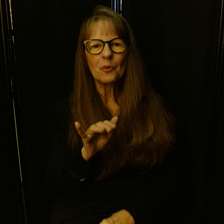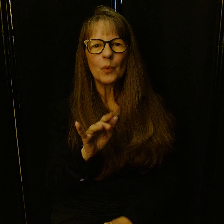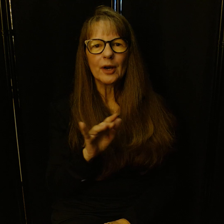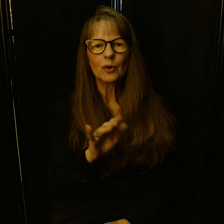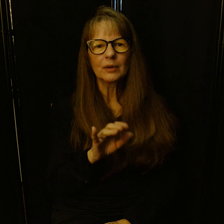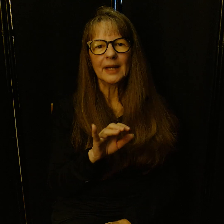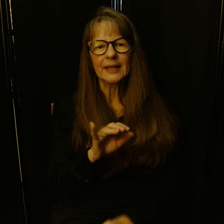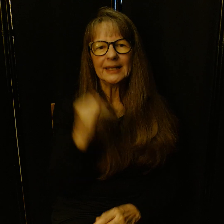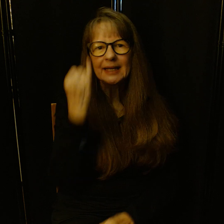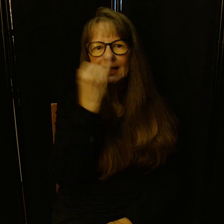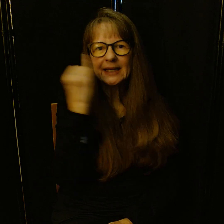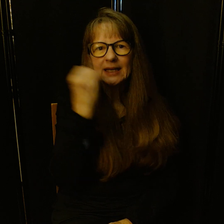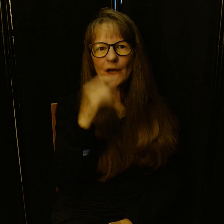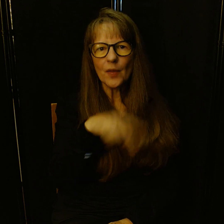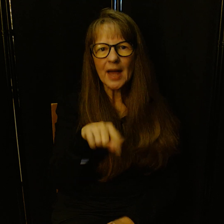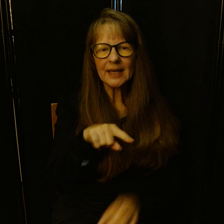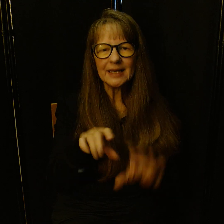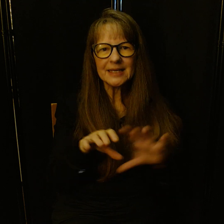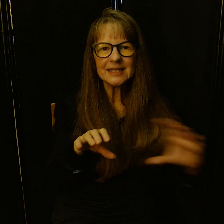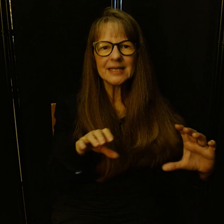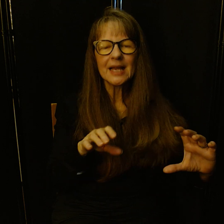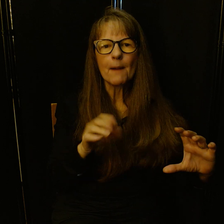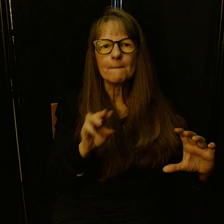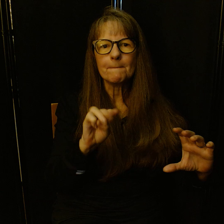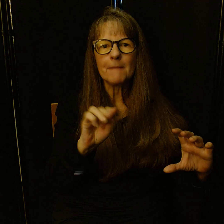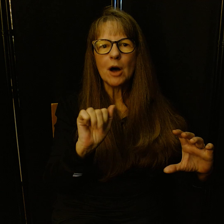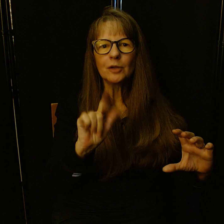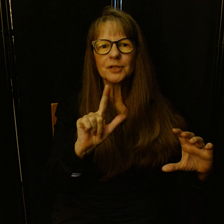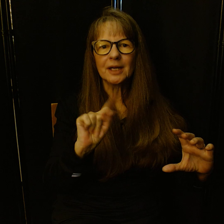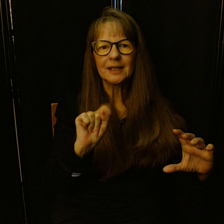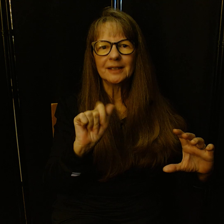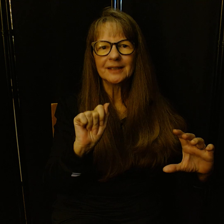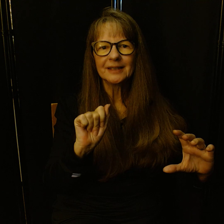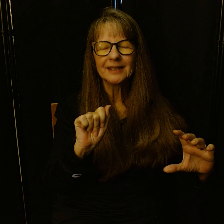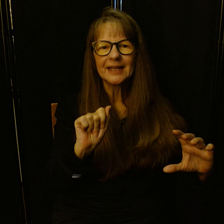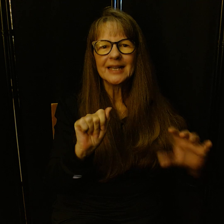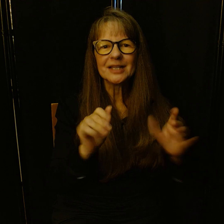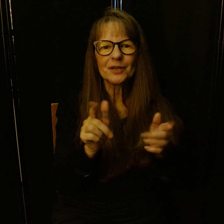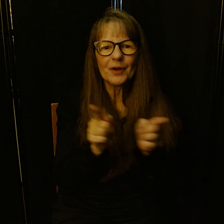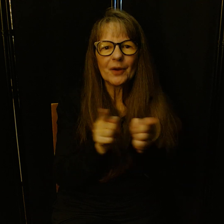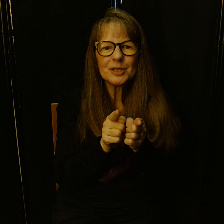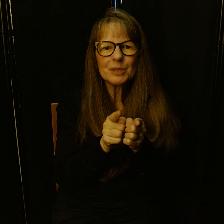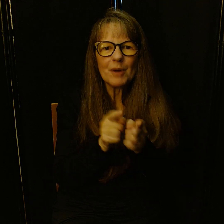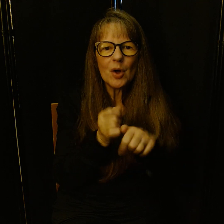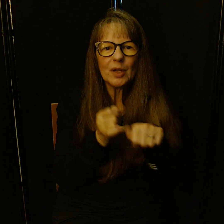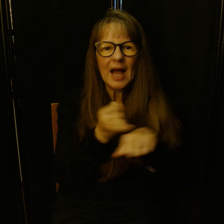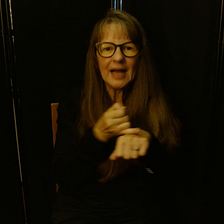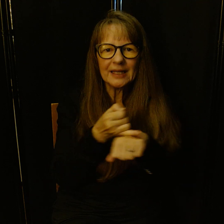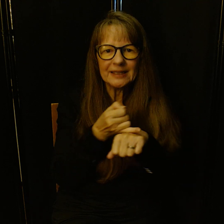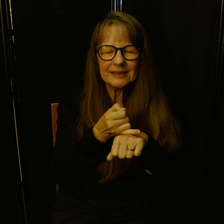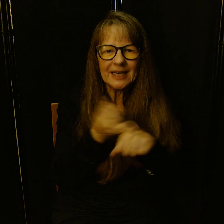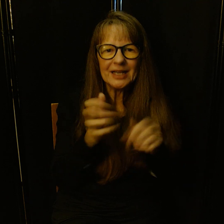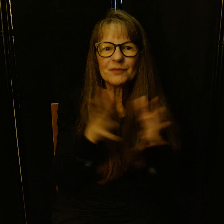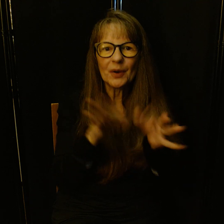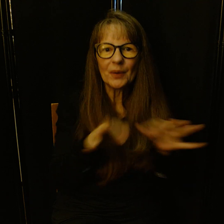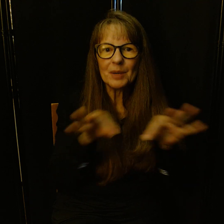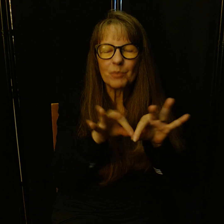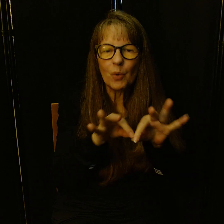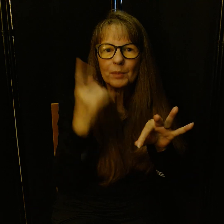where like Italy and all that is, Malta is a very small island, and it's very important because